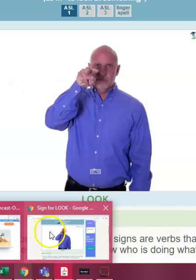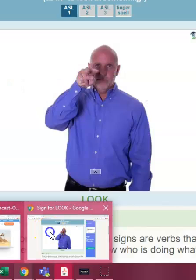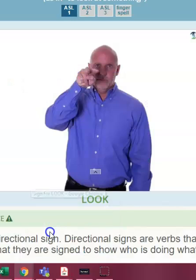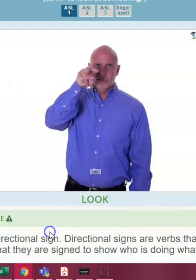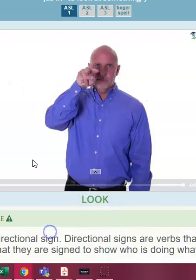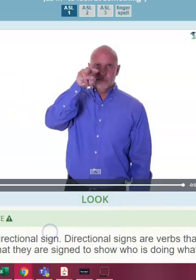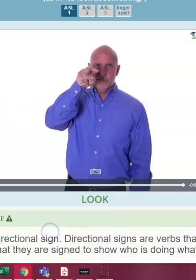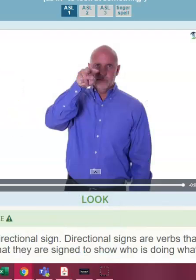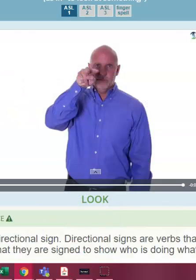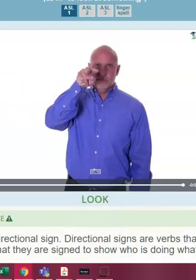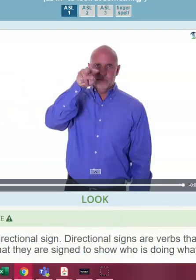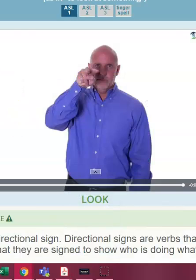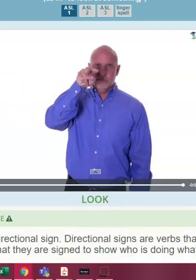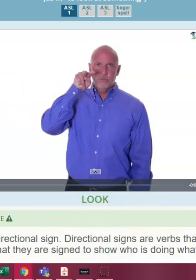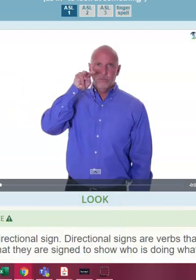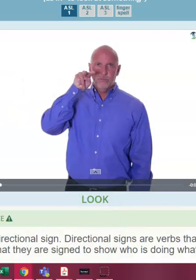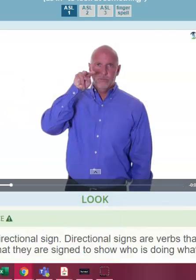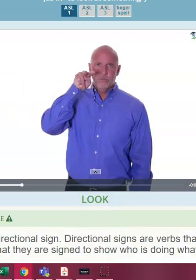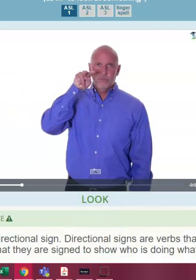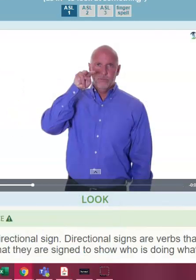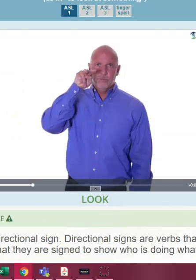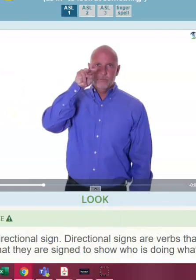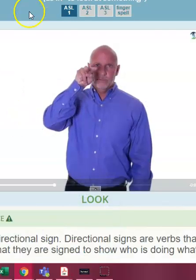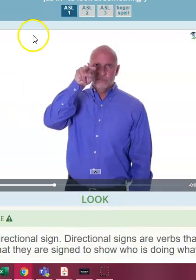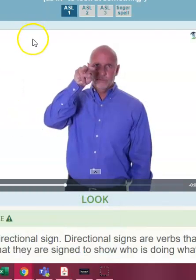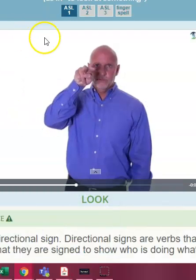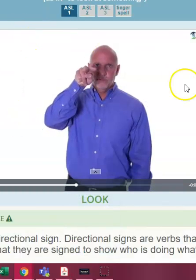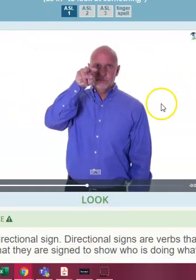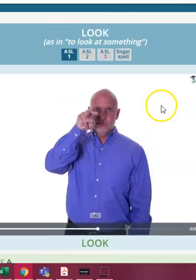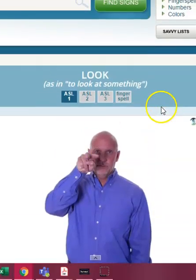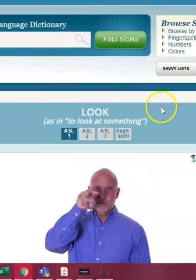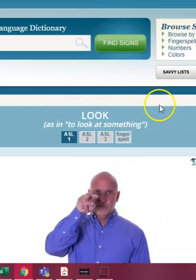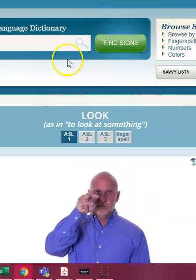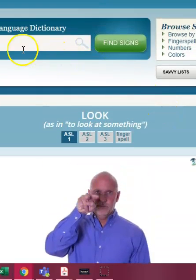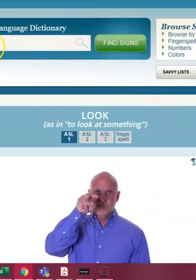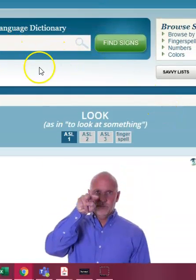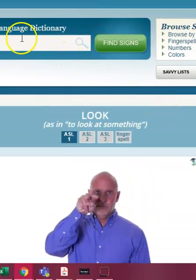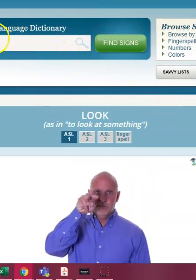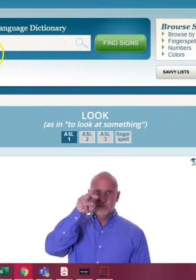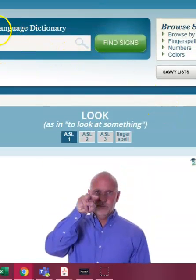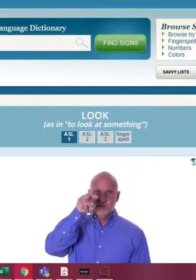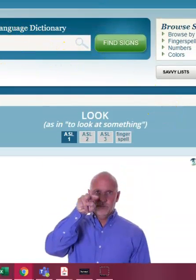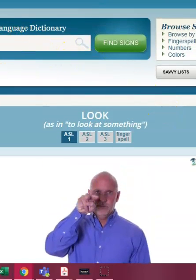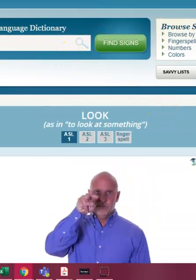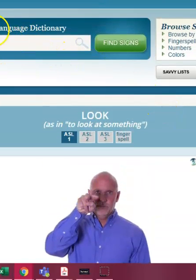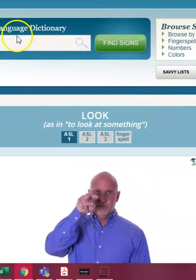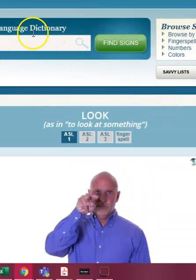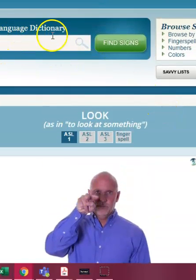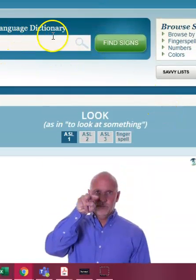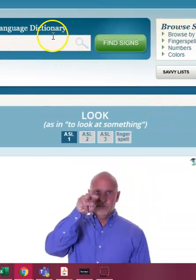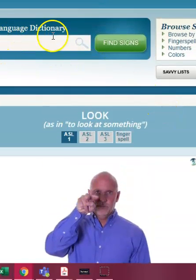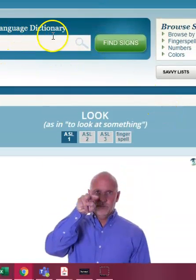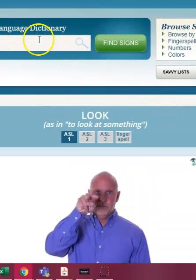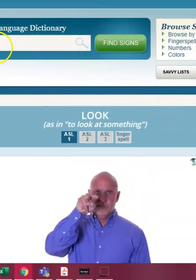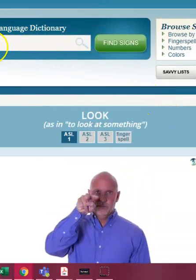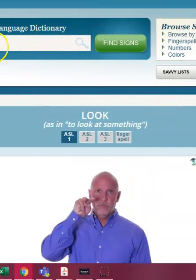So I'm going to go to the signingsavvy.com website that functions like an online sign